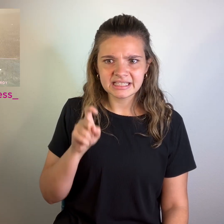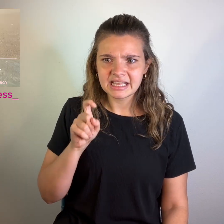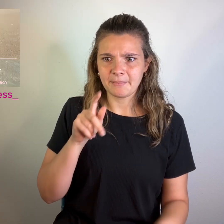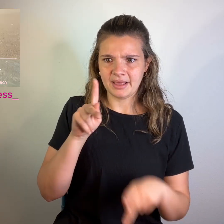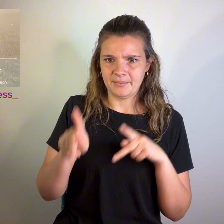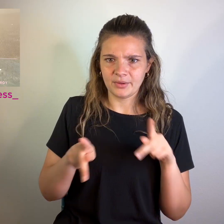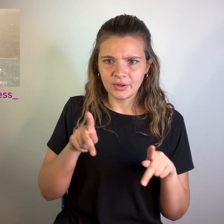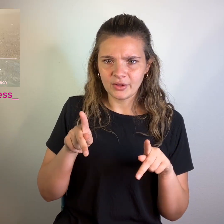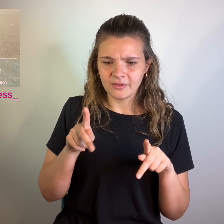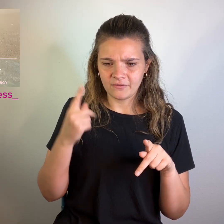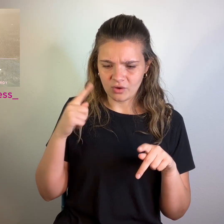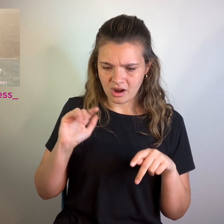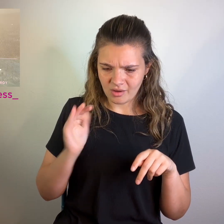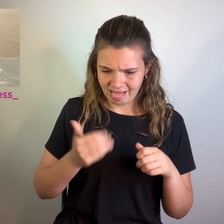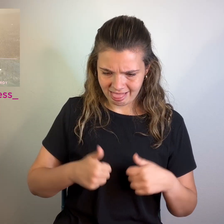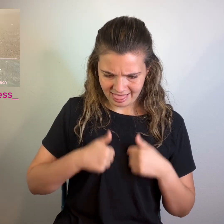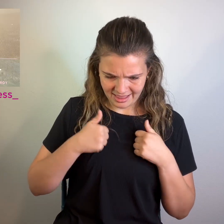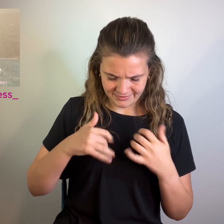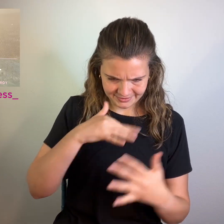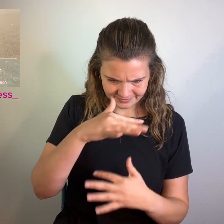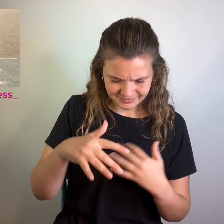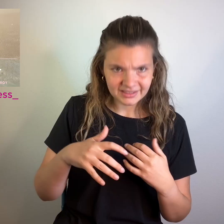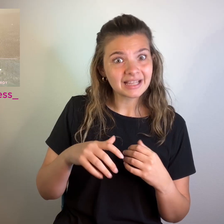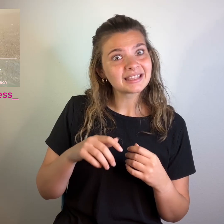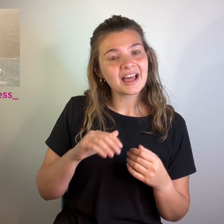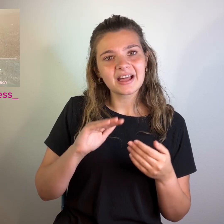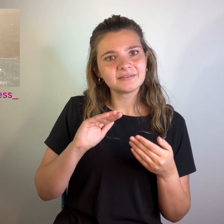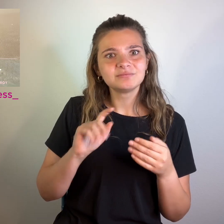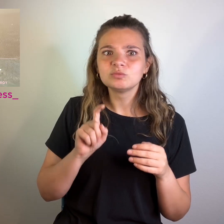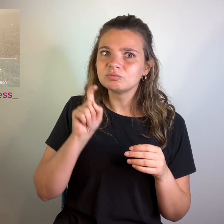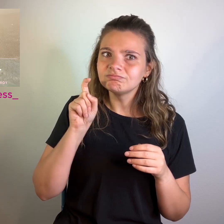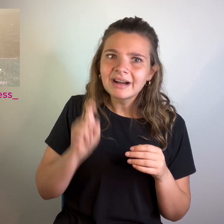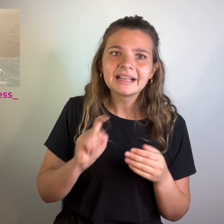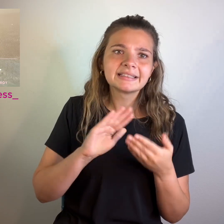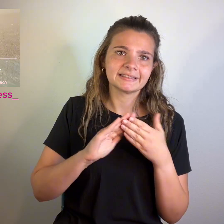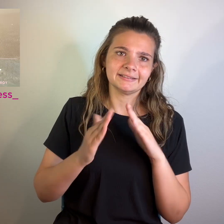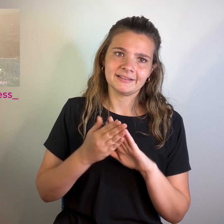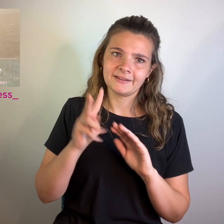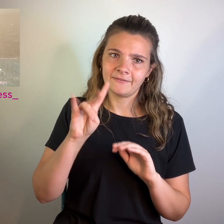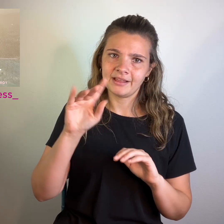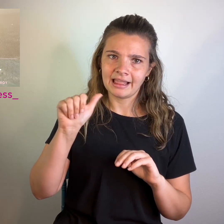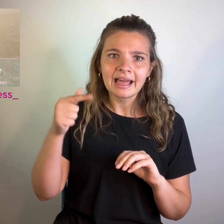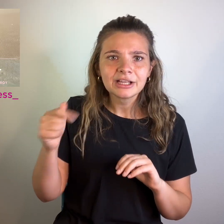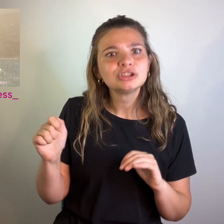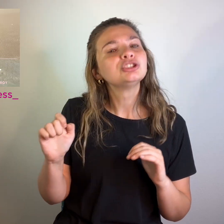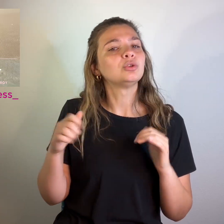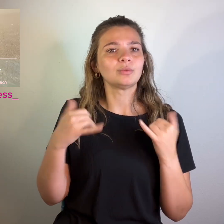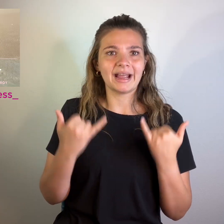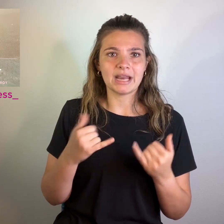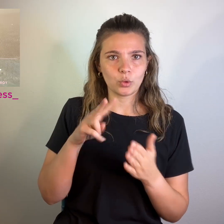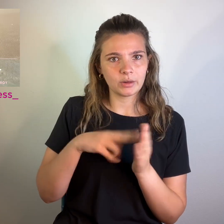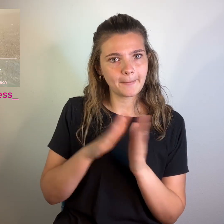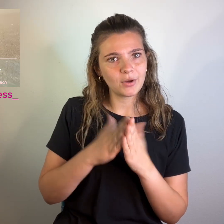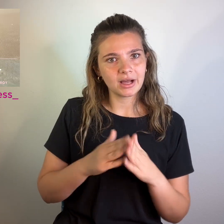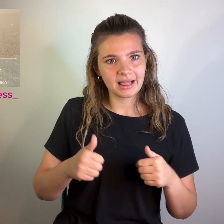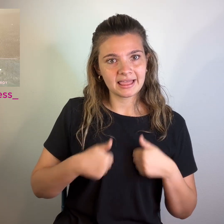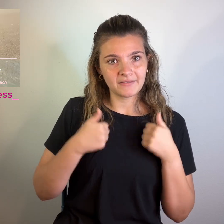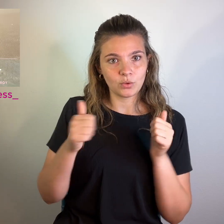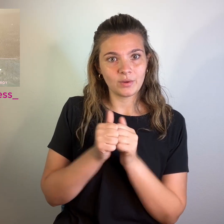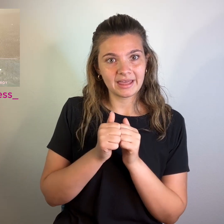I'm reading a book right now and it's called Living with Intent. It is by,